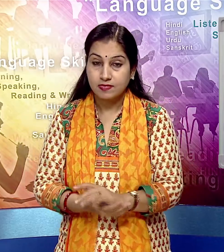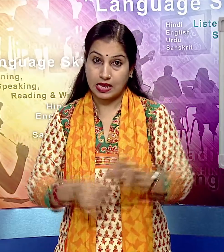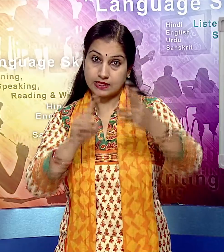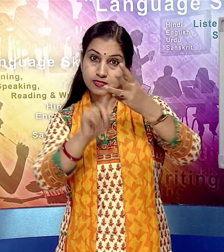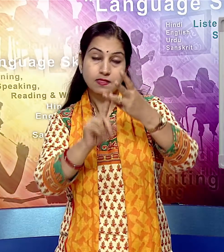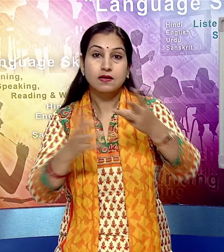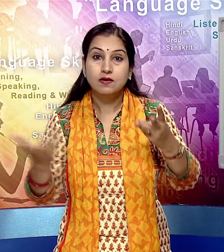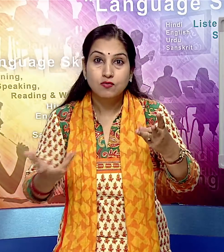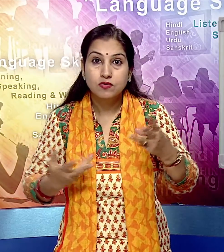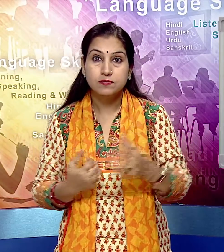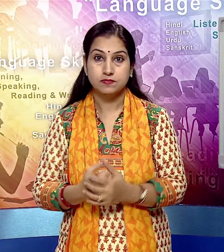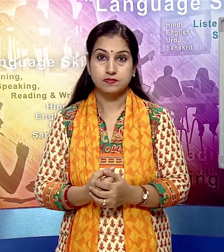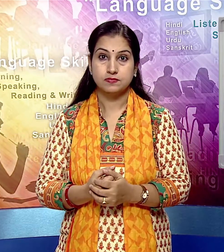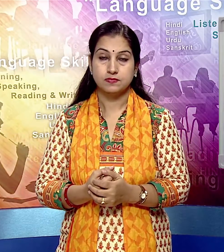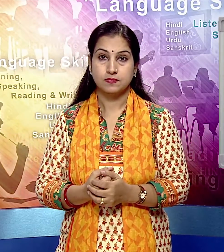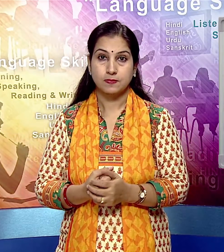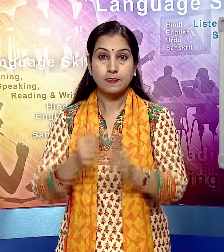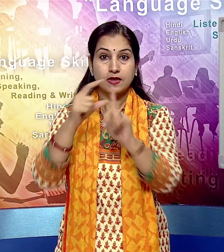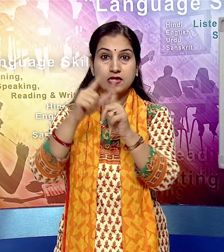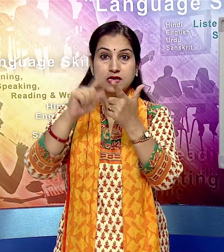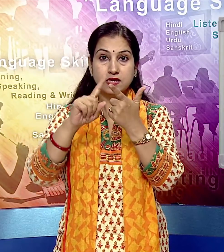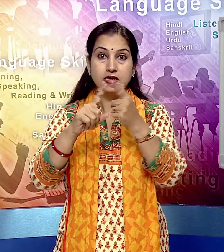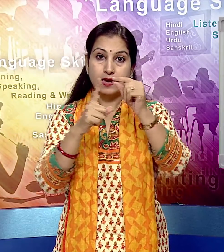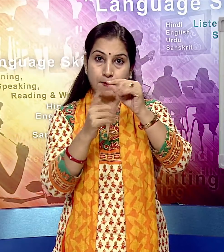is deep fat frying.